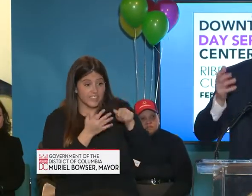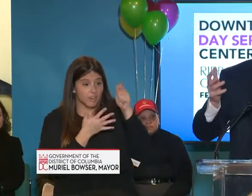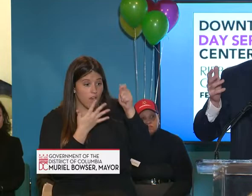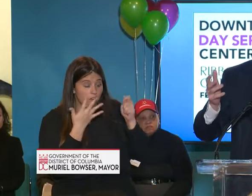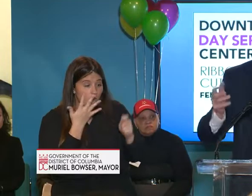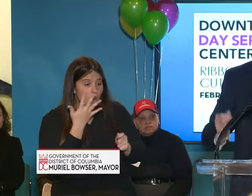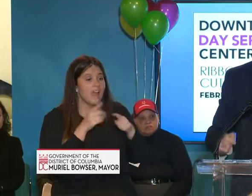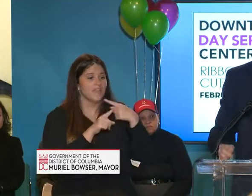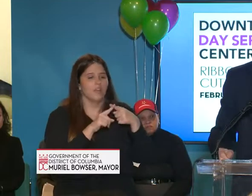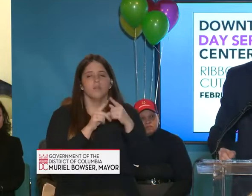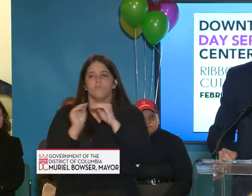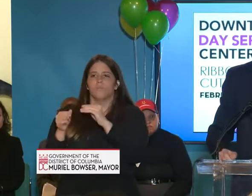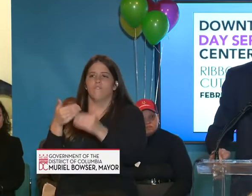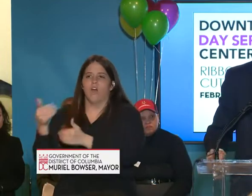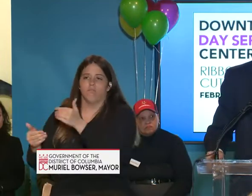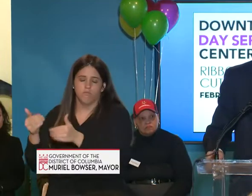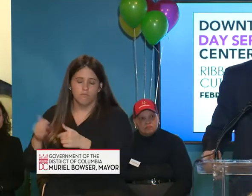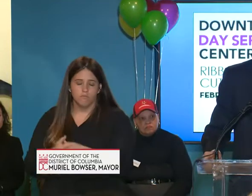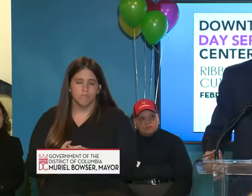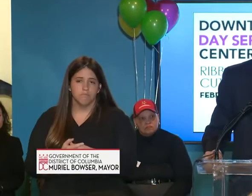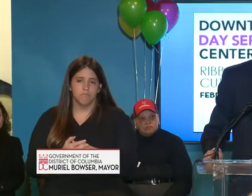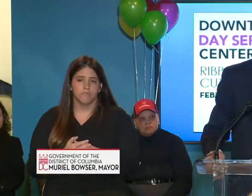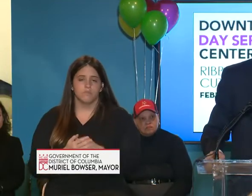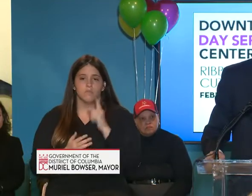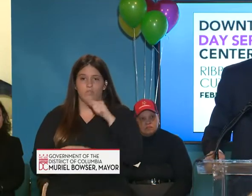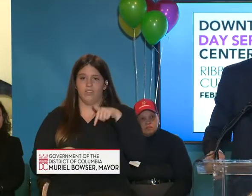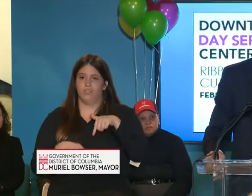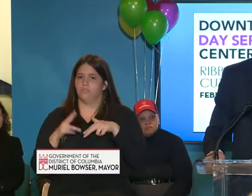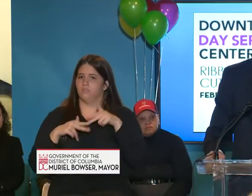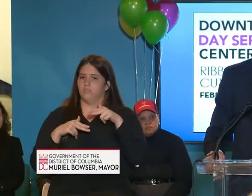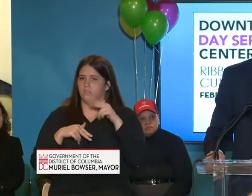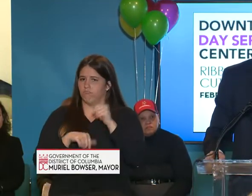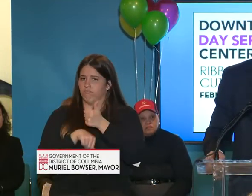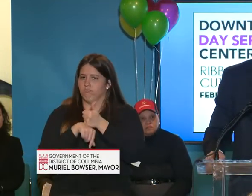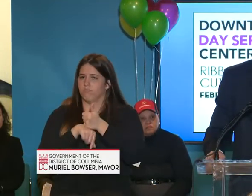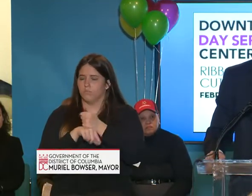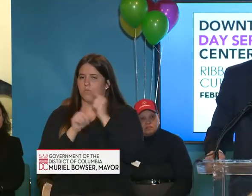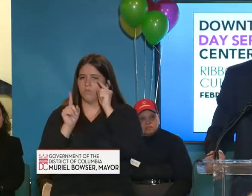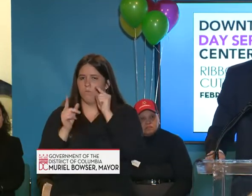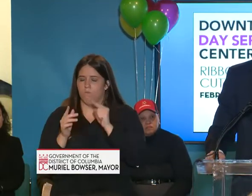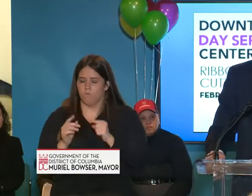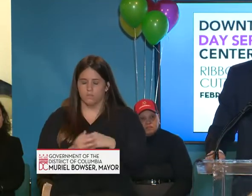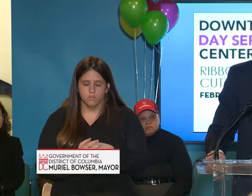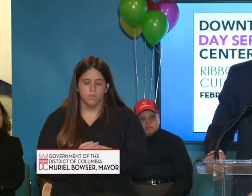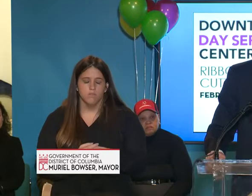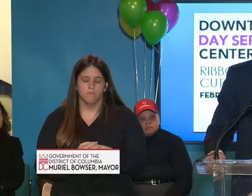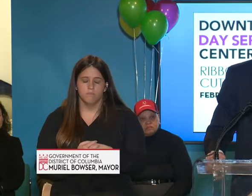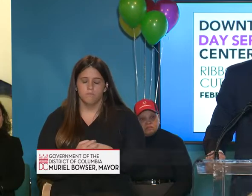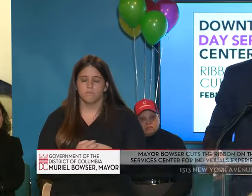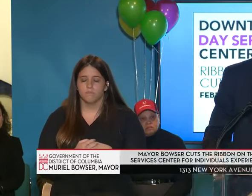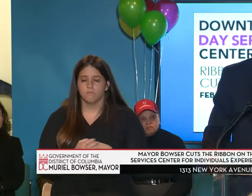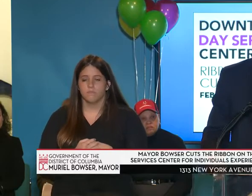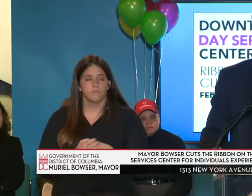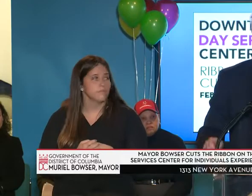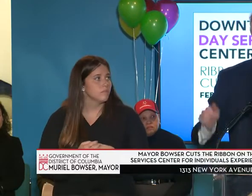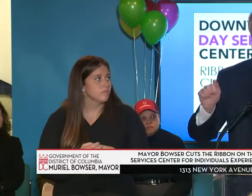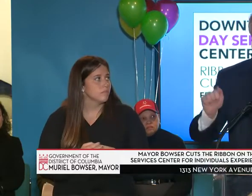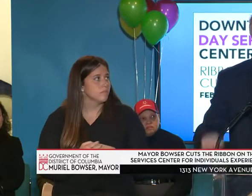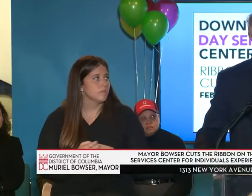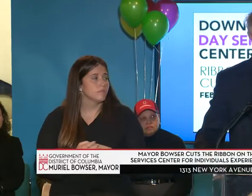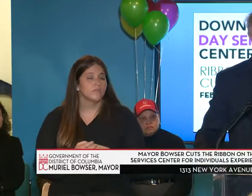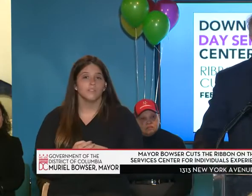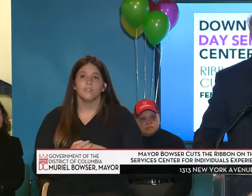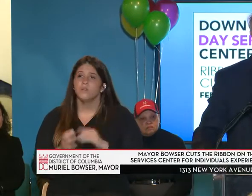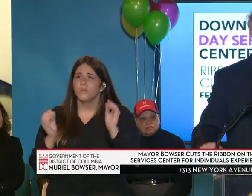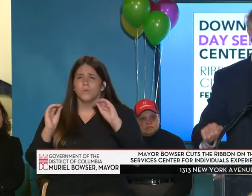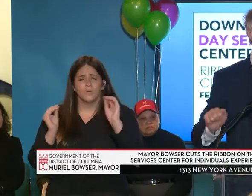And that's the goal we have for this facility, for helping people in need. I will just say this. There's